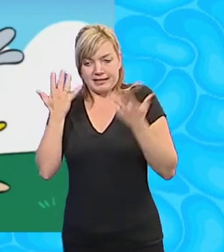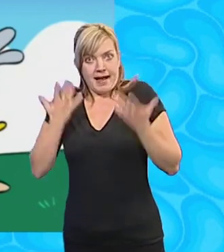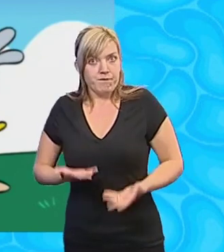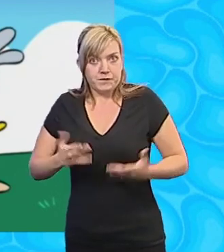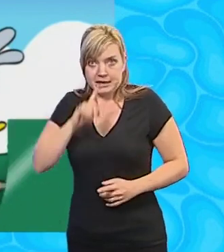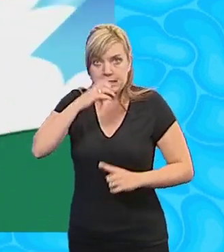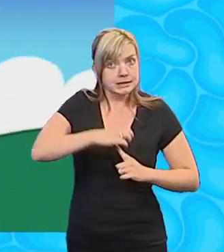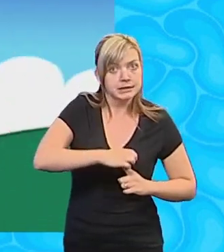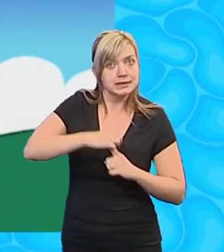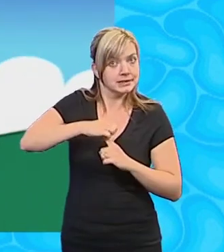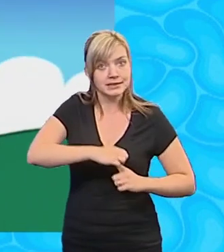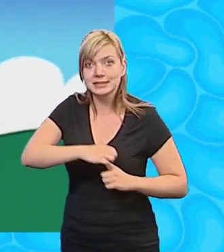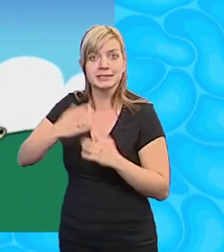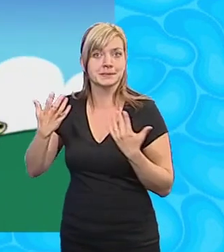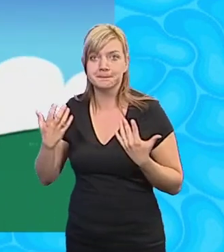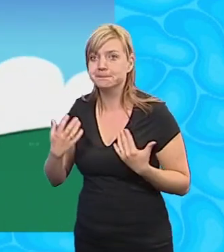ground.